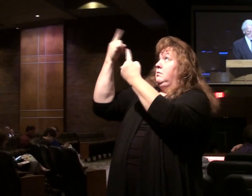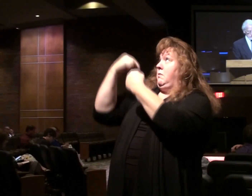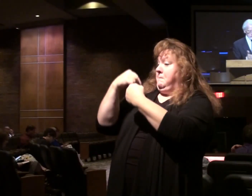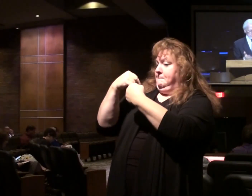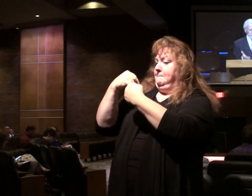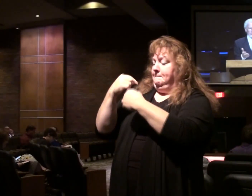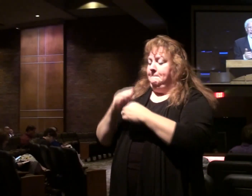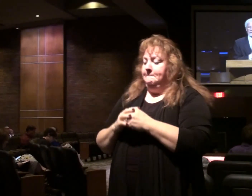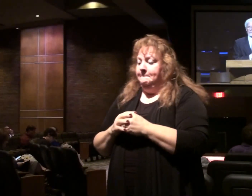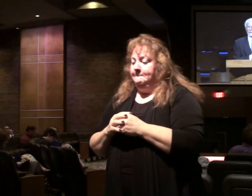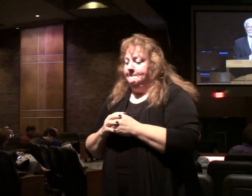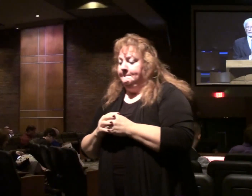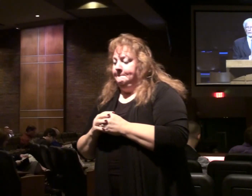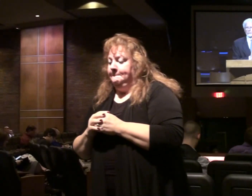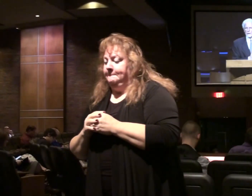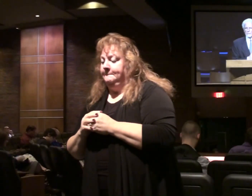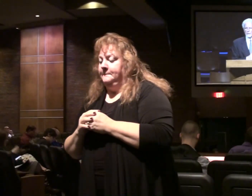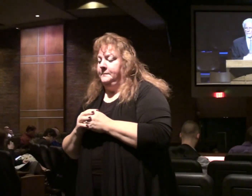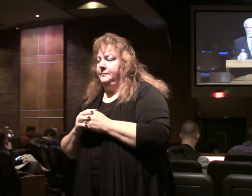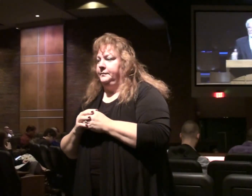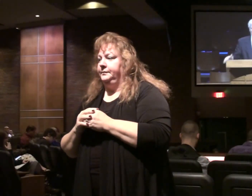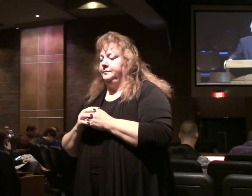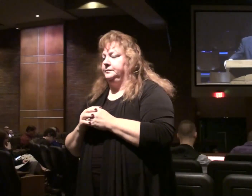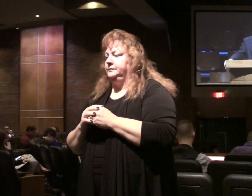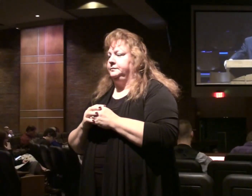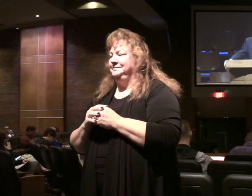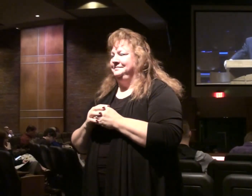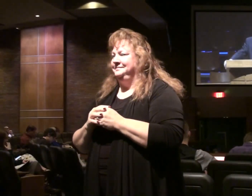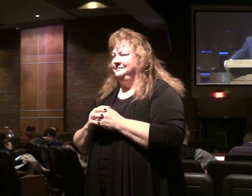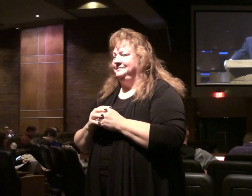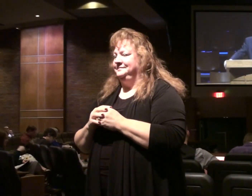from Acts chapter 2 with the coming of the Spirit.